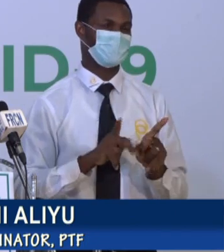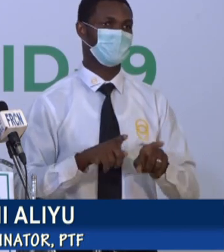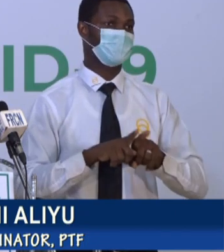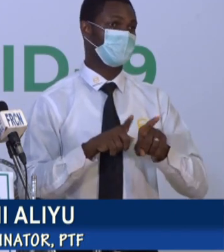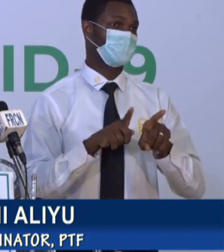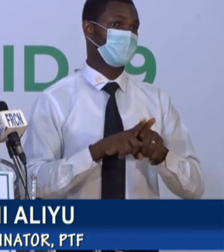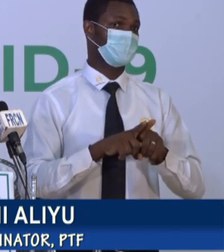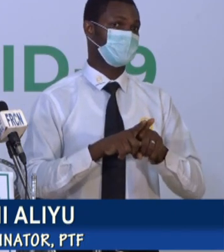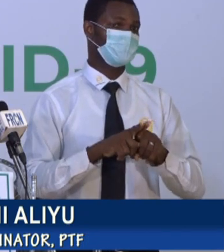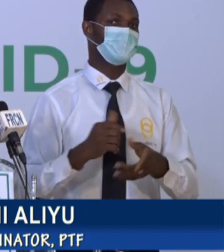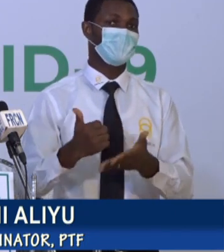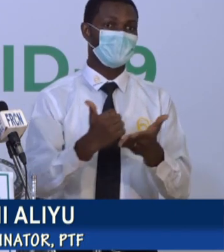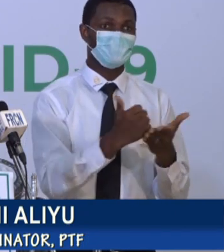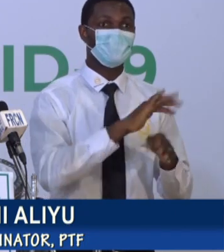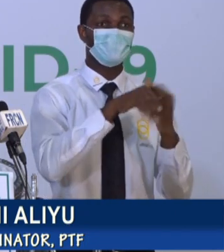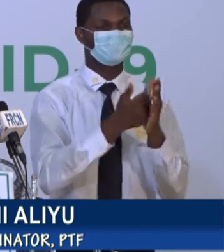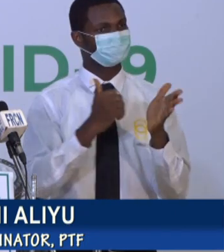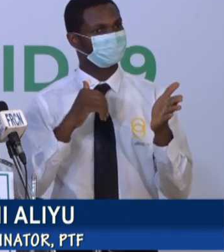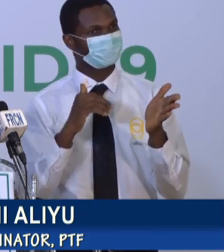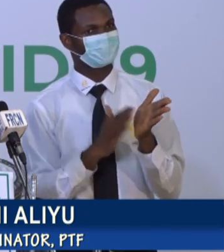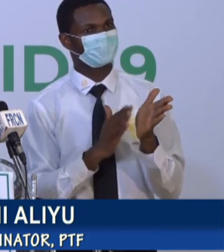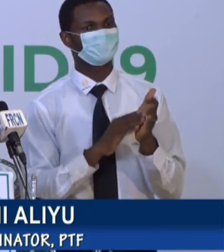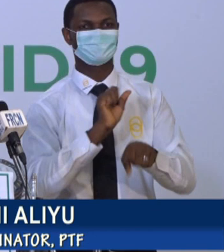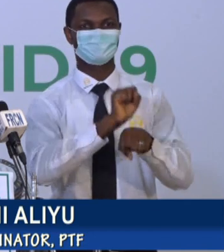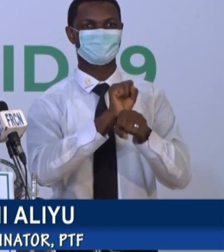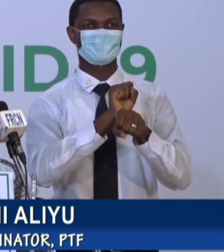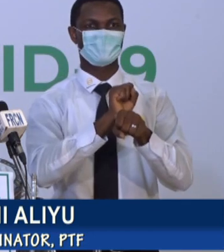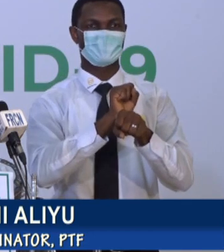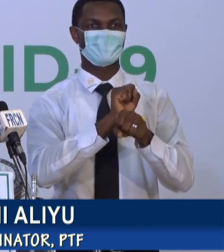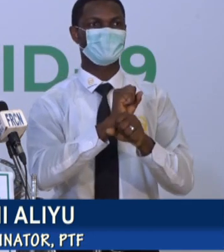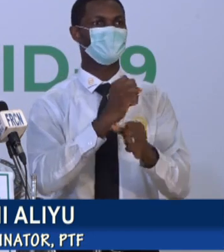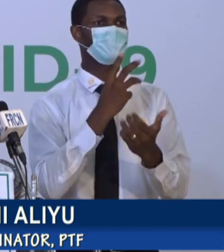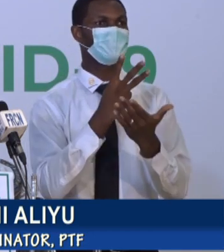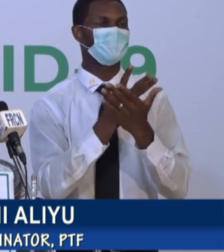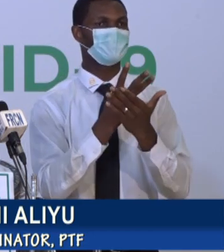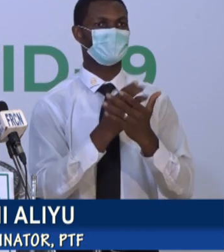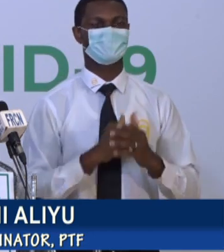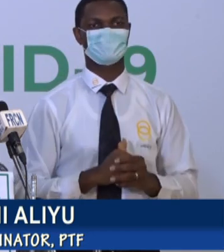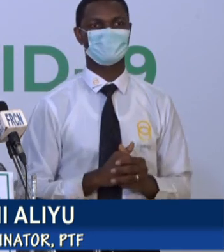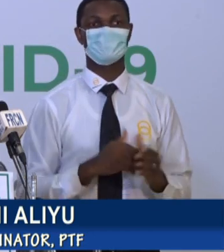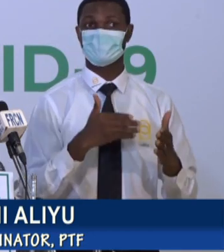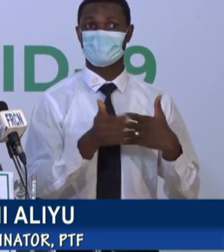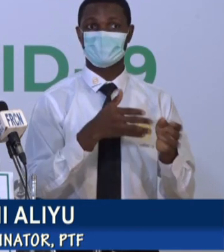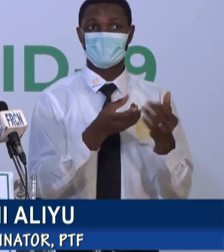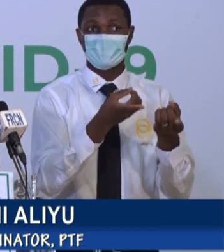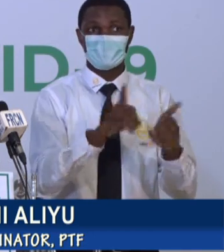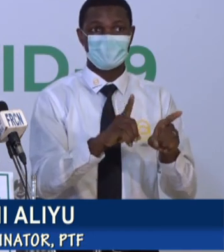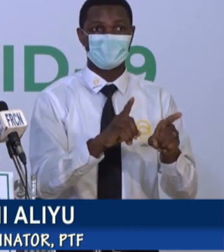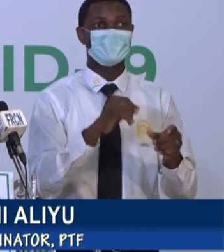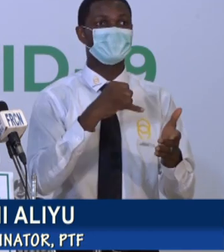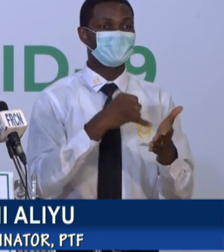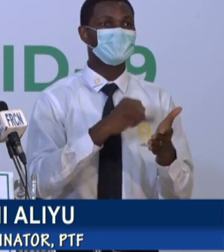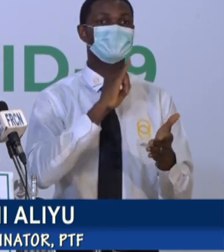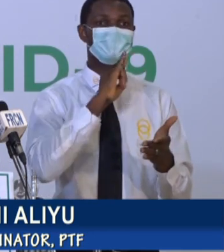able to operate effectively. Each of us has their own part to play. It is definitely time